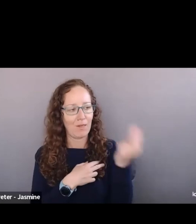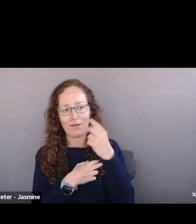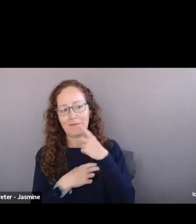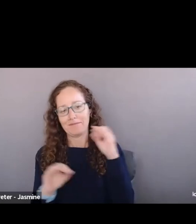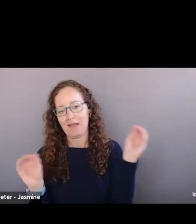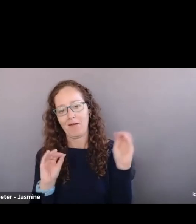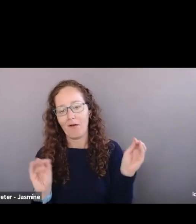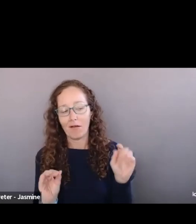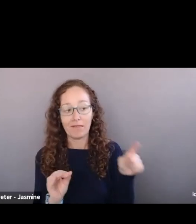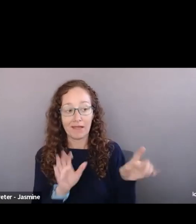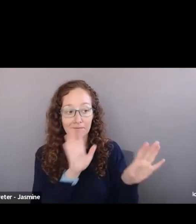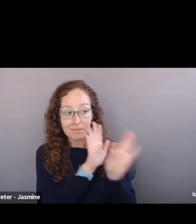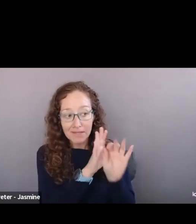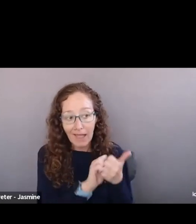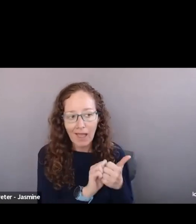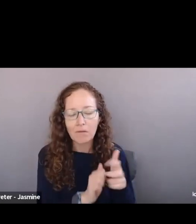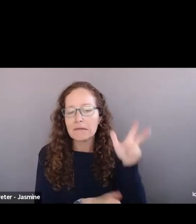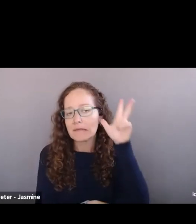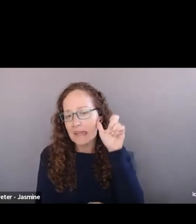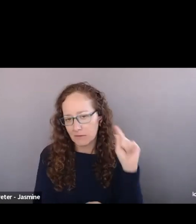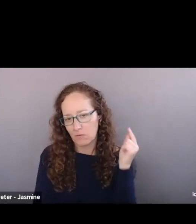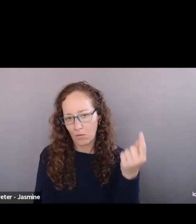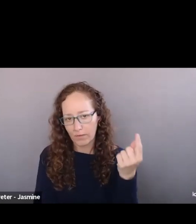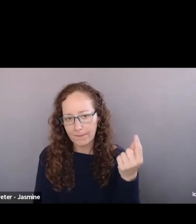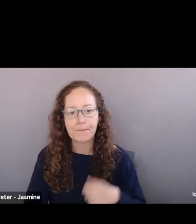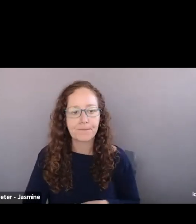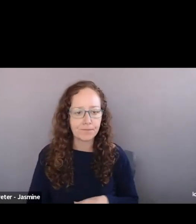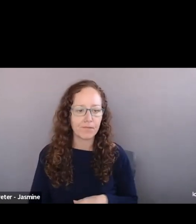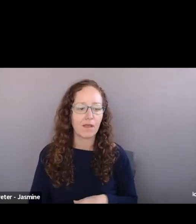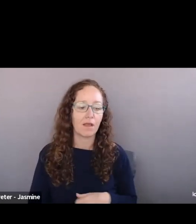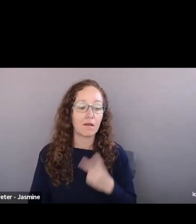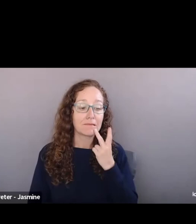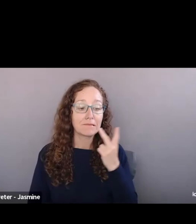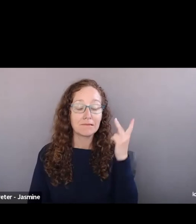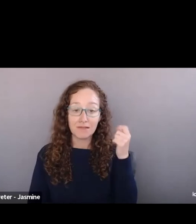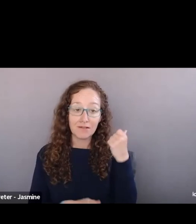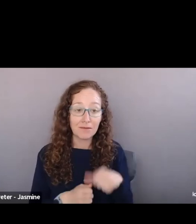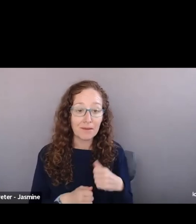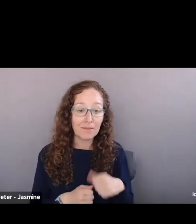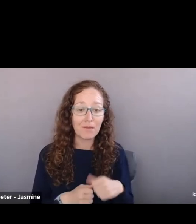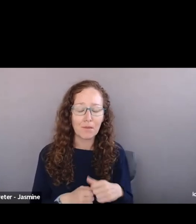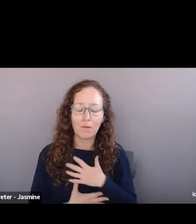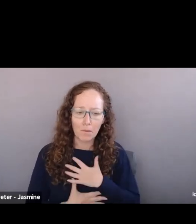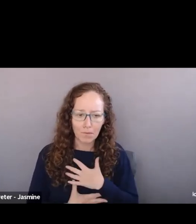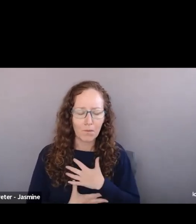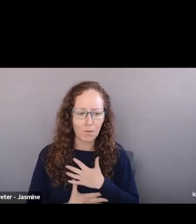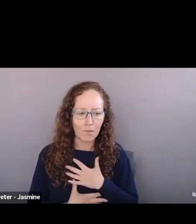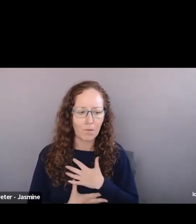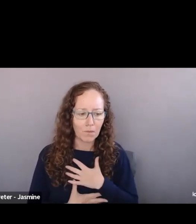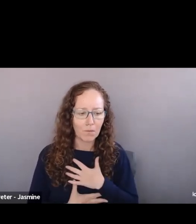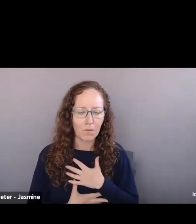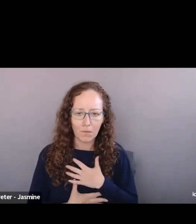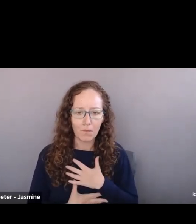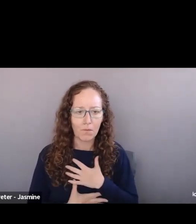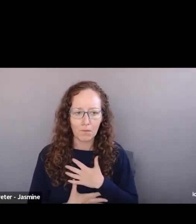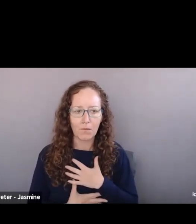perform. It amazes me now as I think back on this, how being invisible often